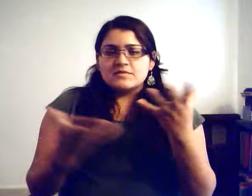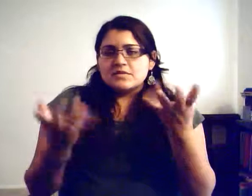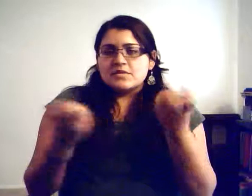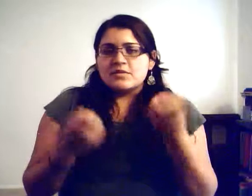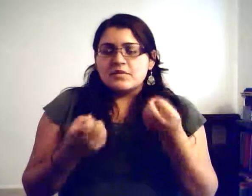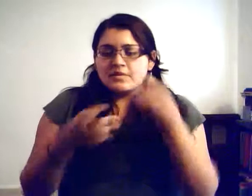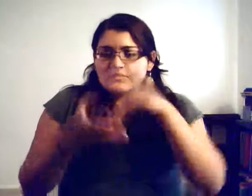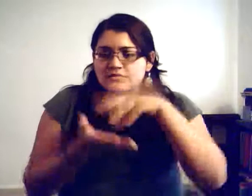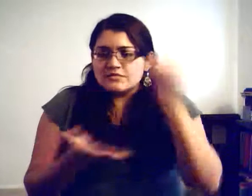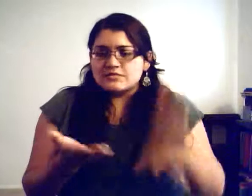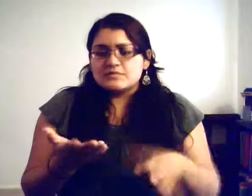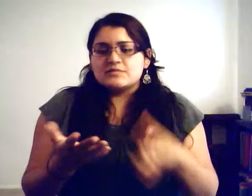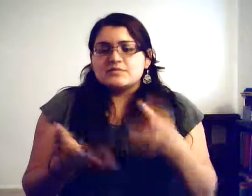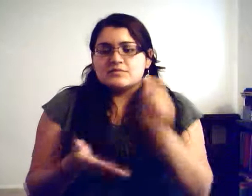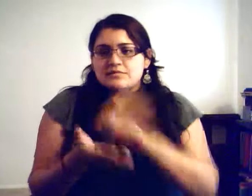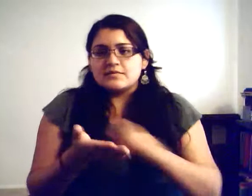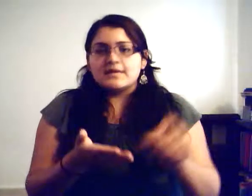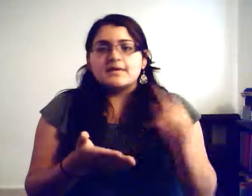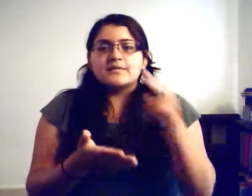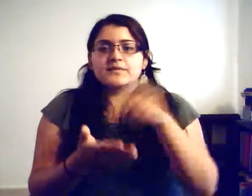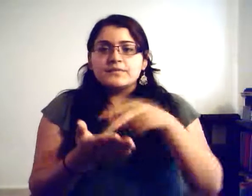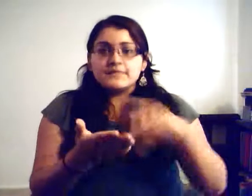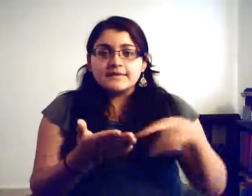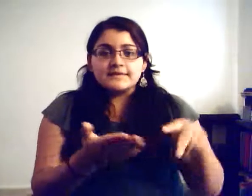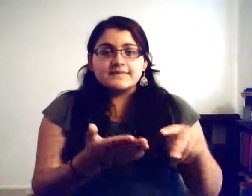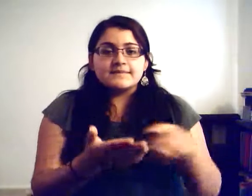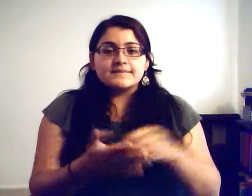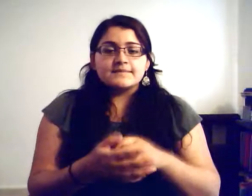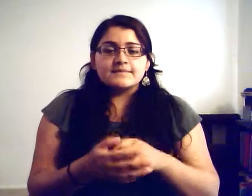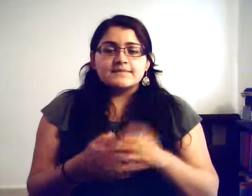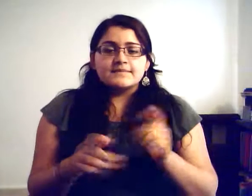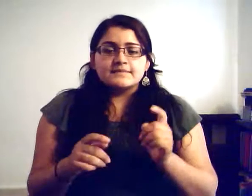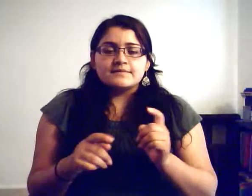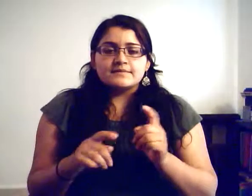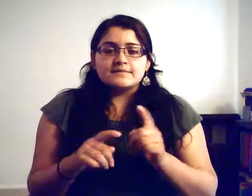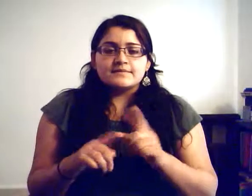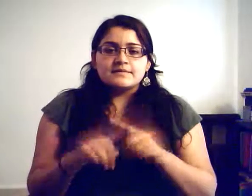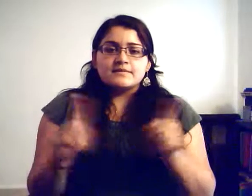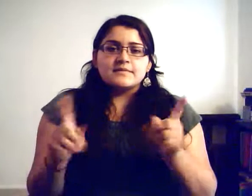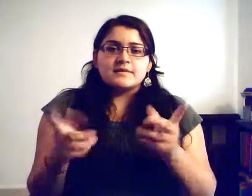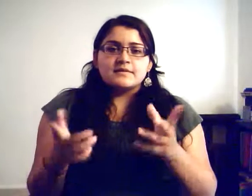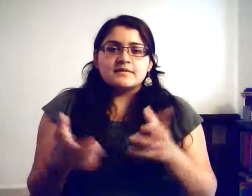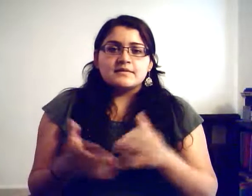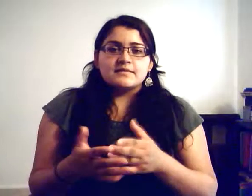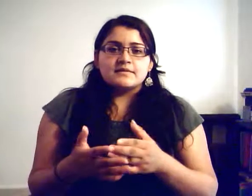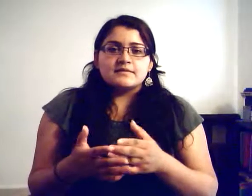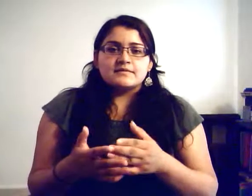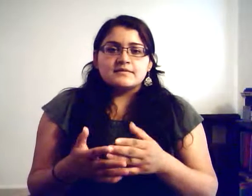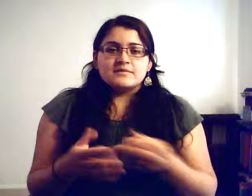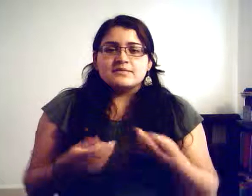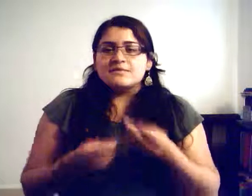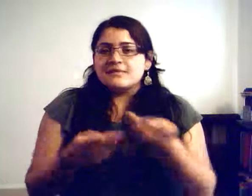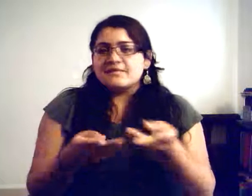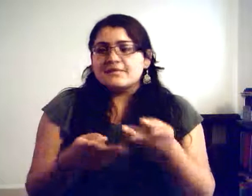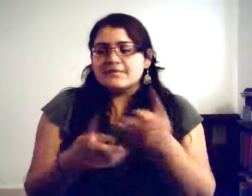want your students to read, but you end up kind of giving them a mixed bag of reading assignments that don't have any real